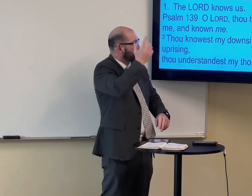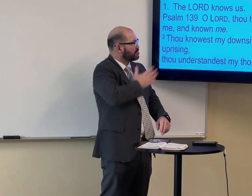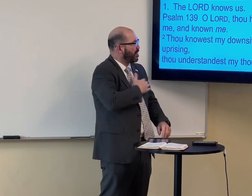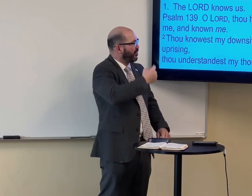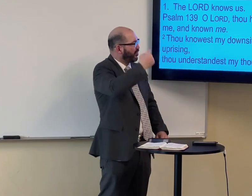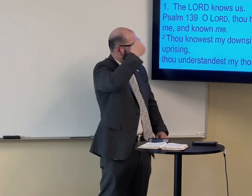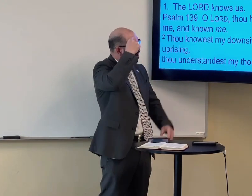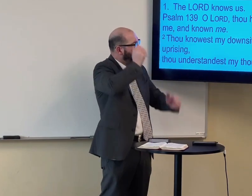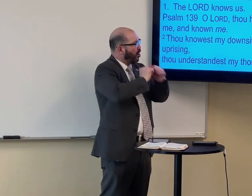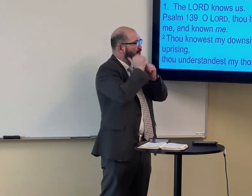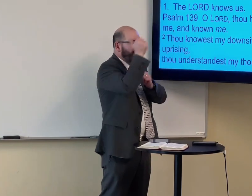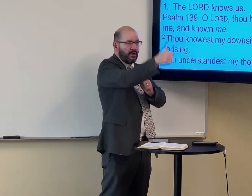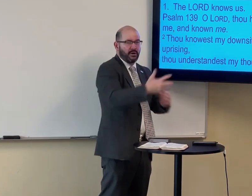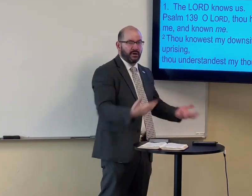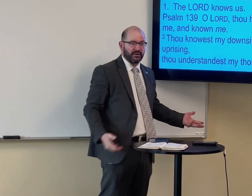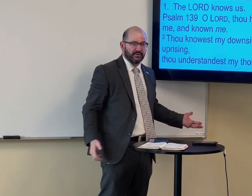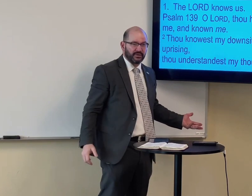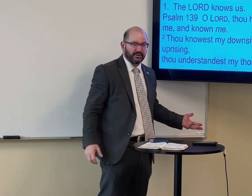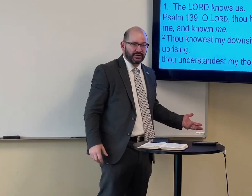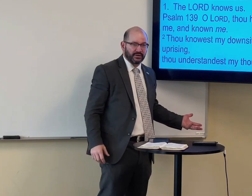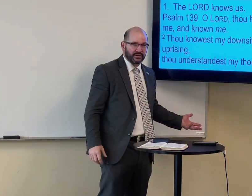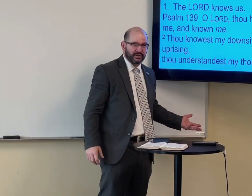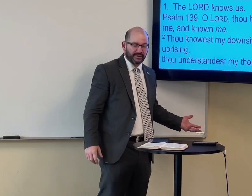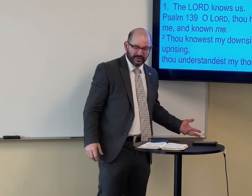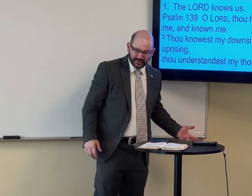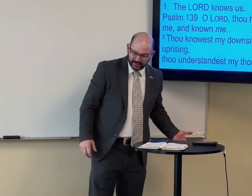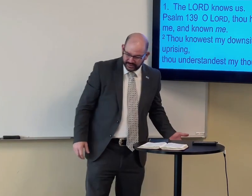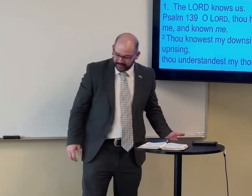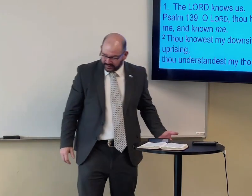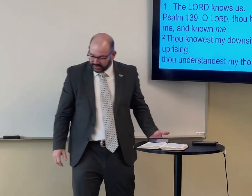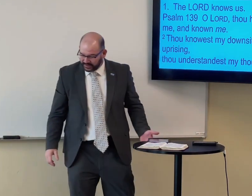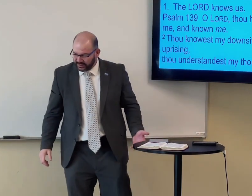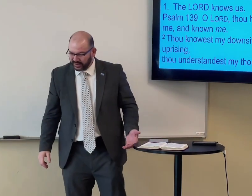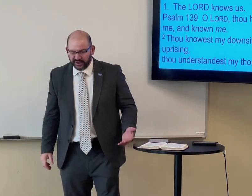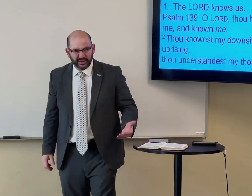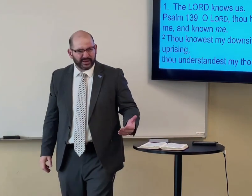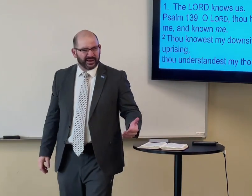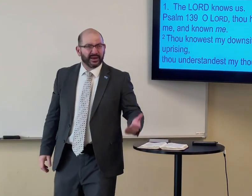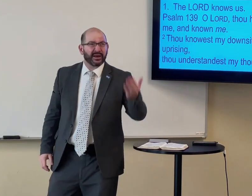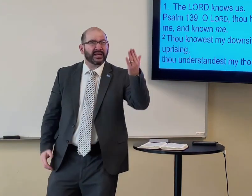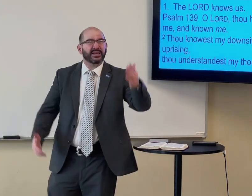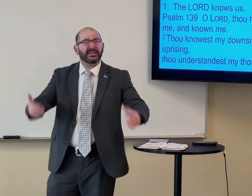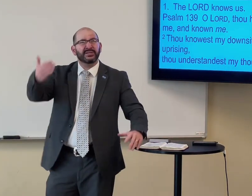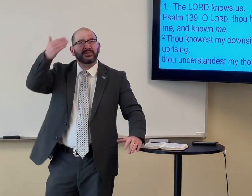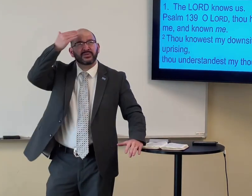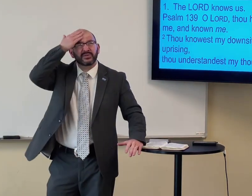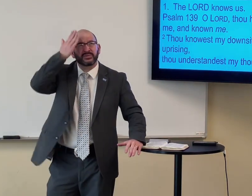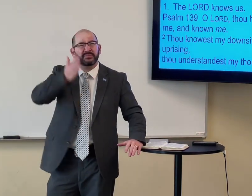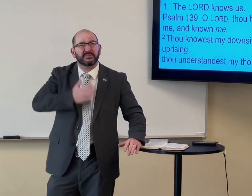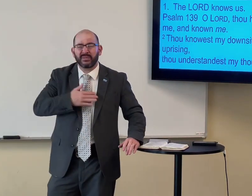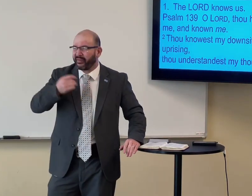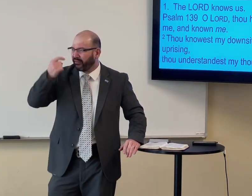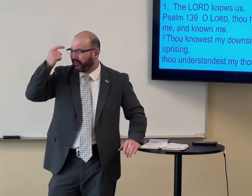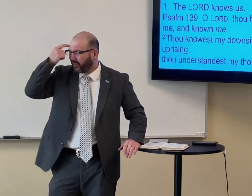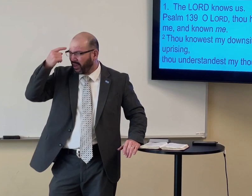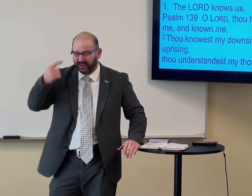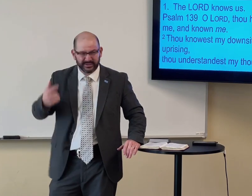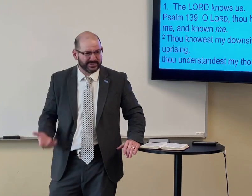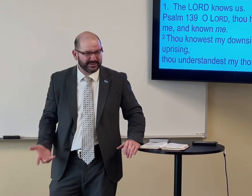You understand my thoughts afar when you're far away.